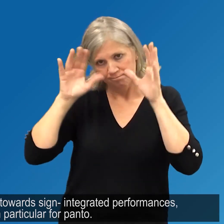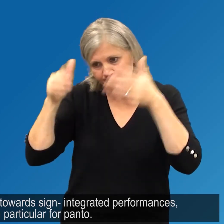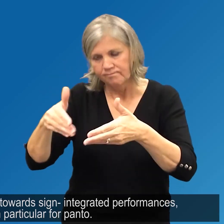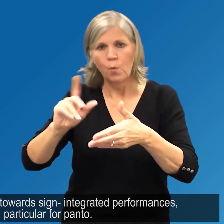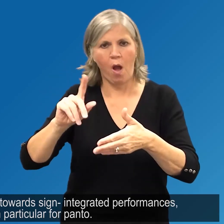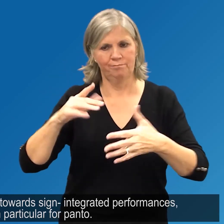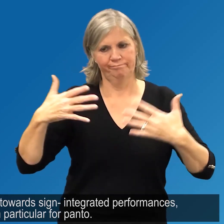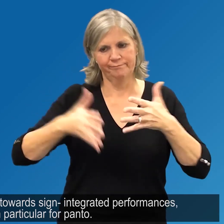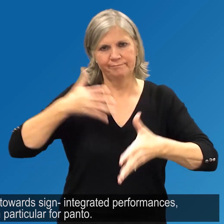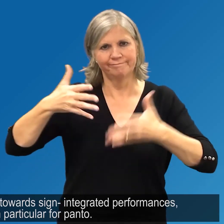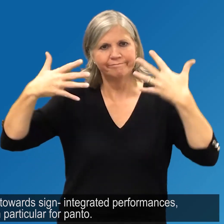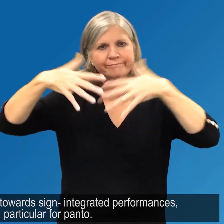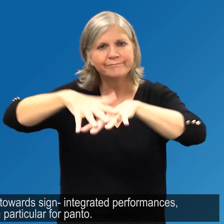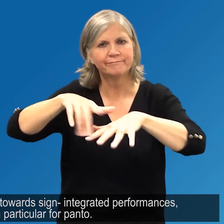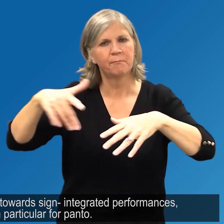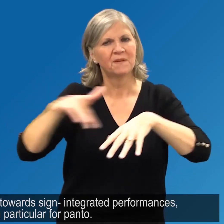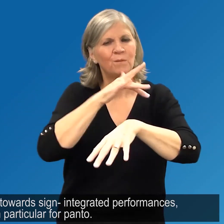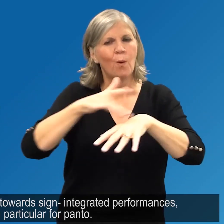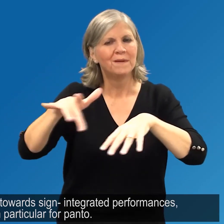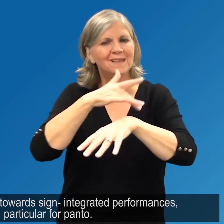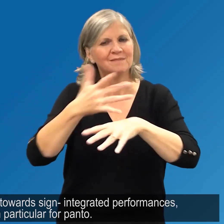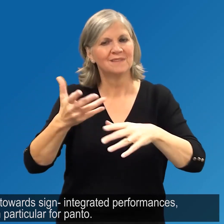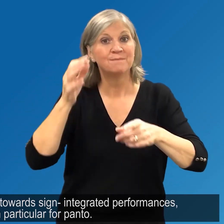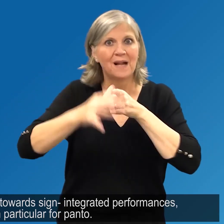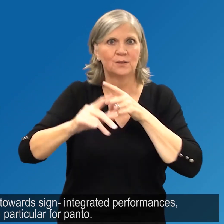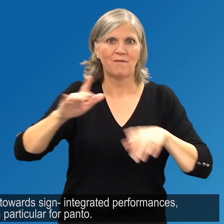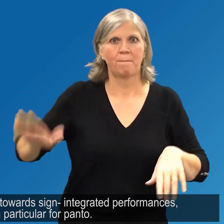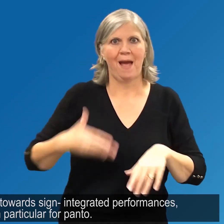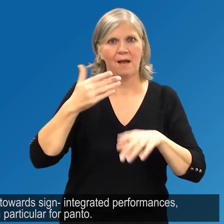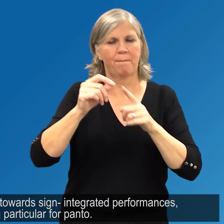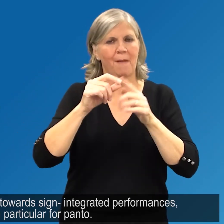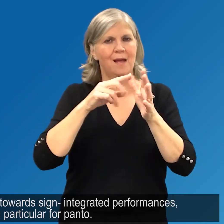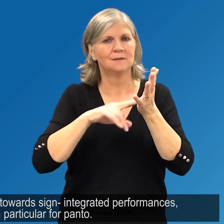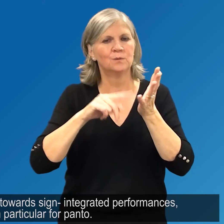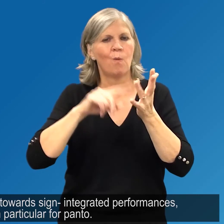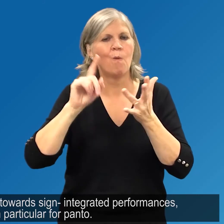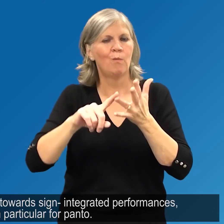Sub-actions. Work towards sign integrated performances, in particular for Panto.